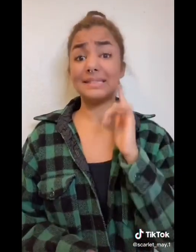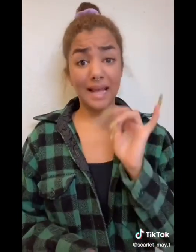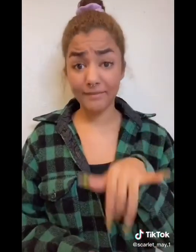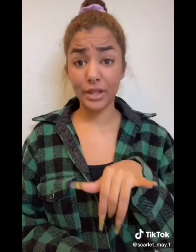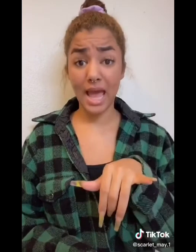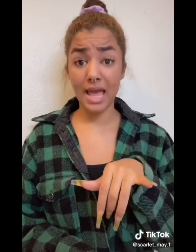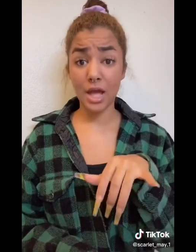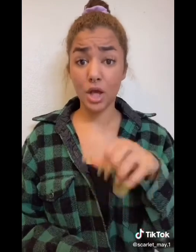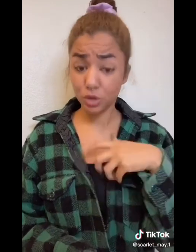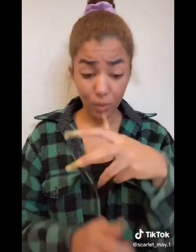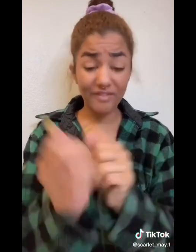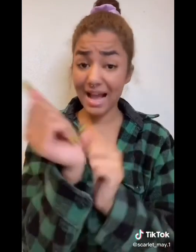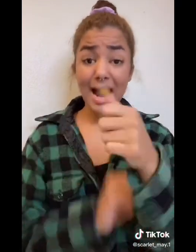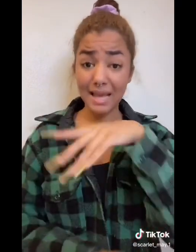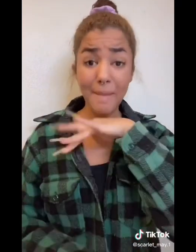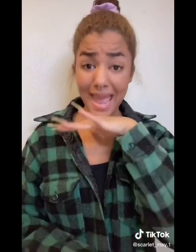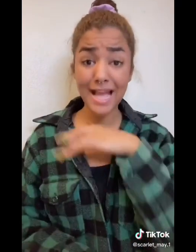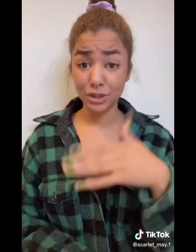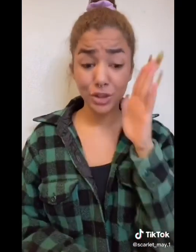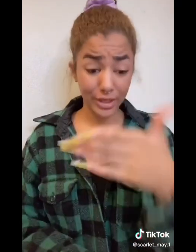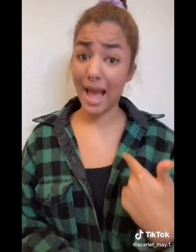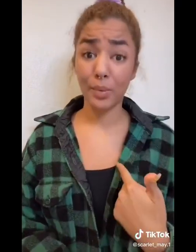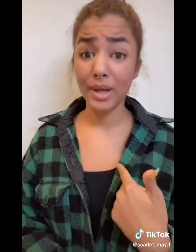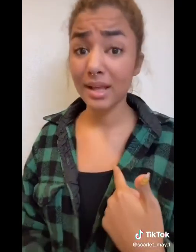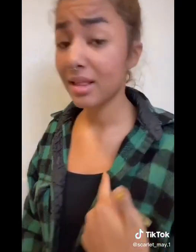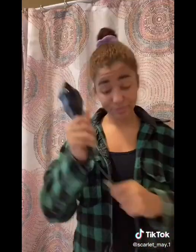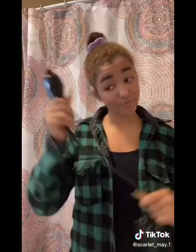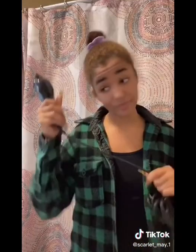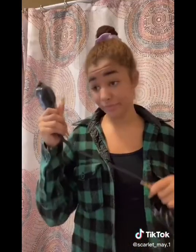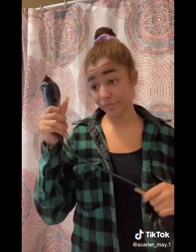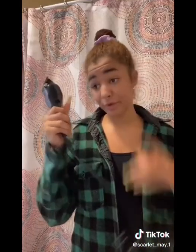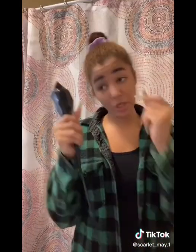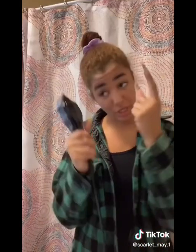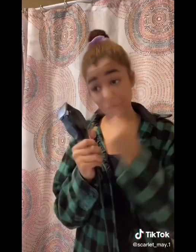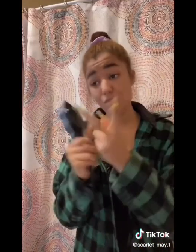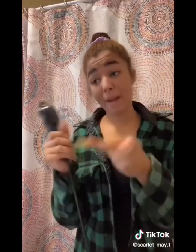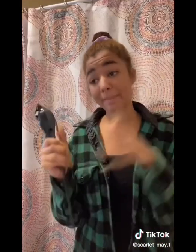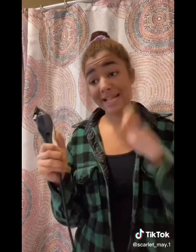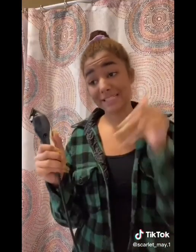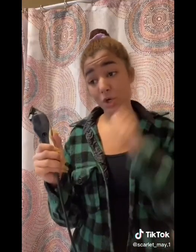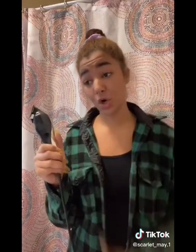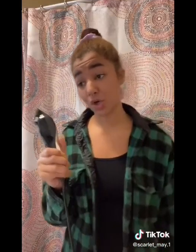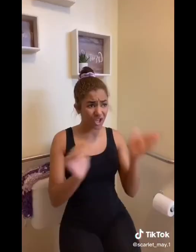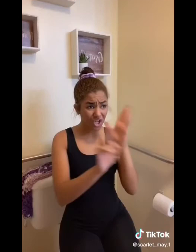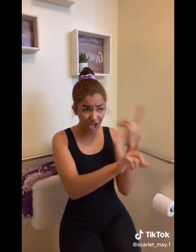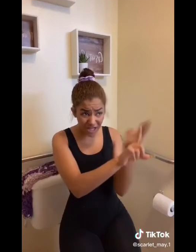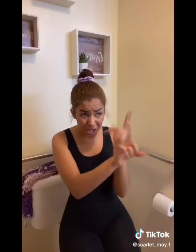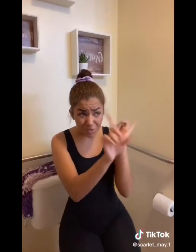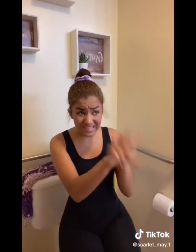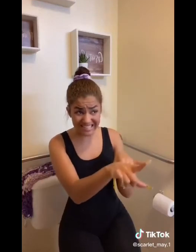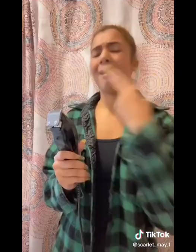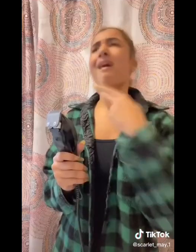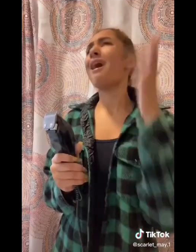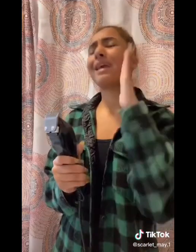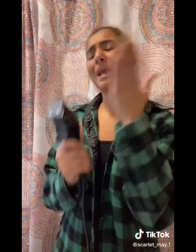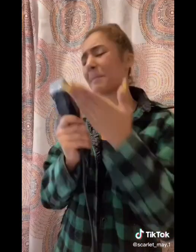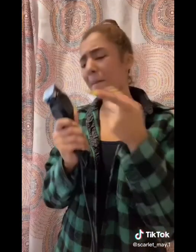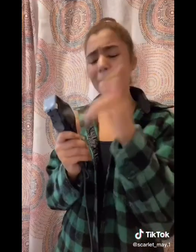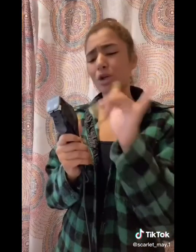that. So if I gotta get my hands dirty, I will. You're in the right place, little girl. You're gonna use that? Honey, I'm gonna part you like the